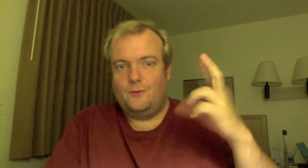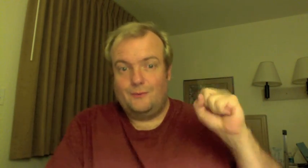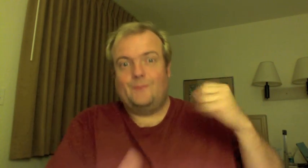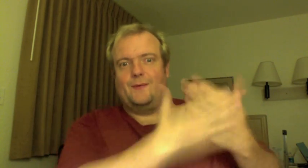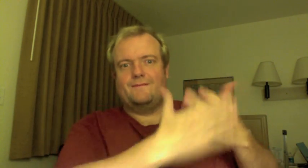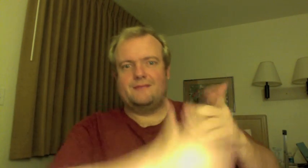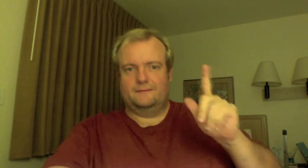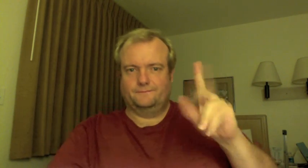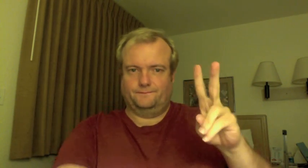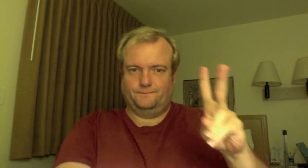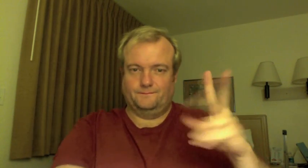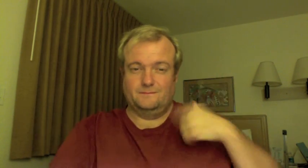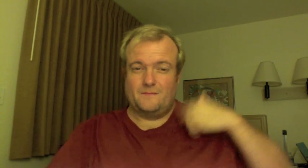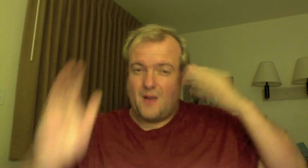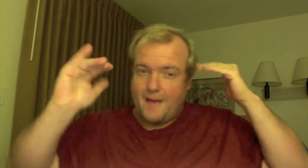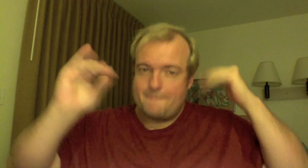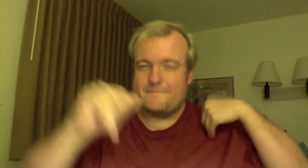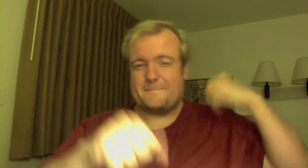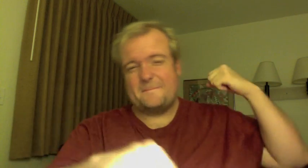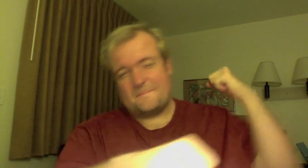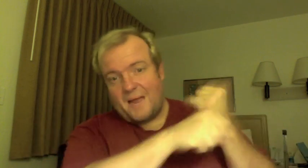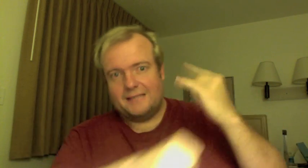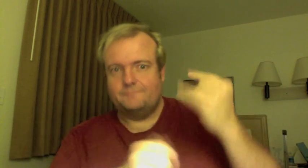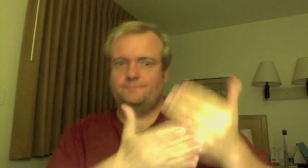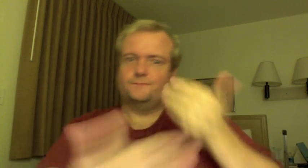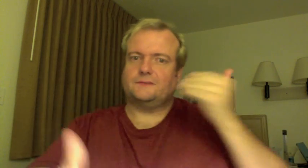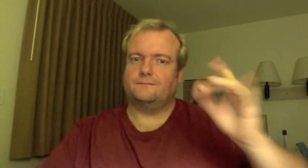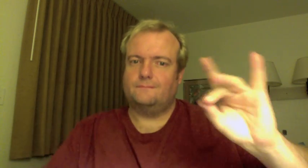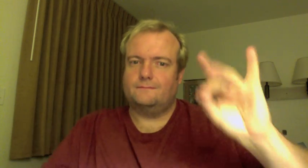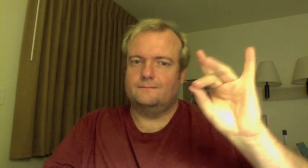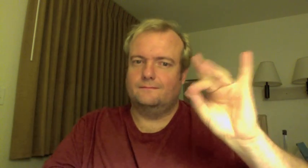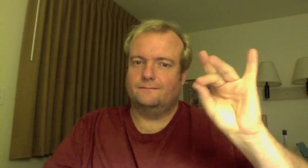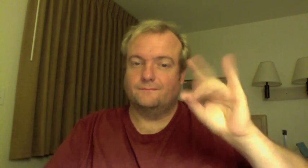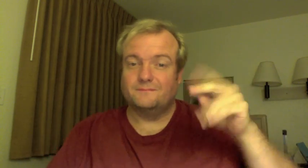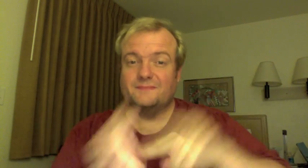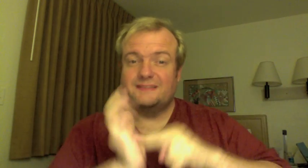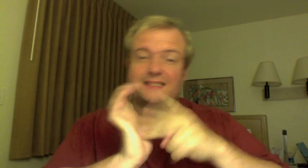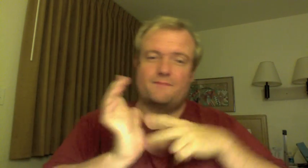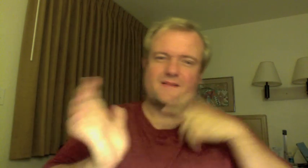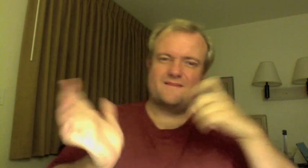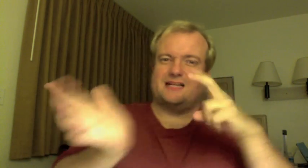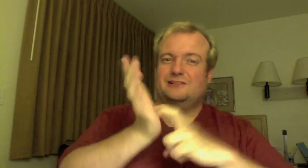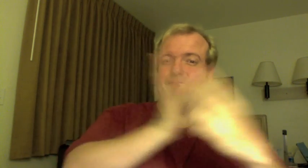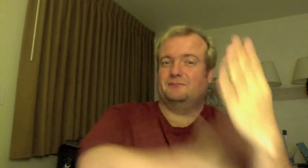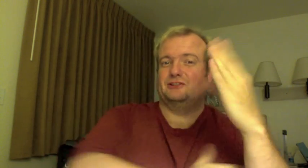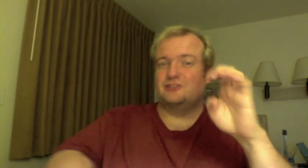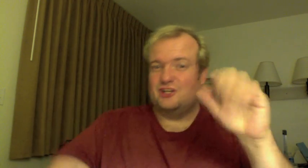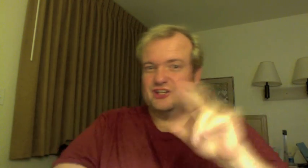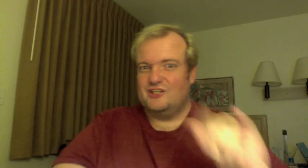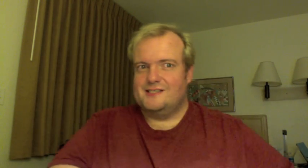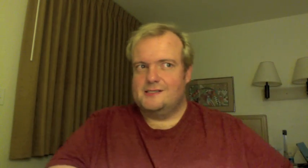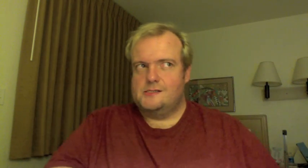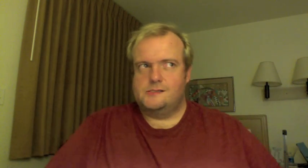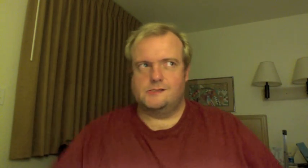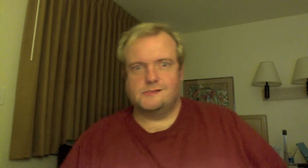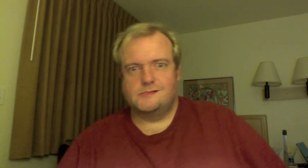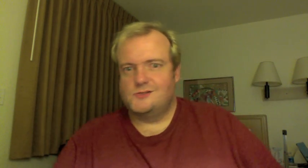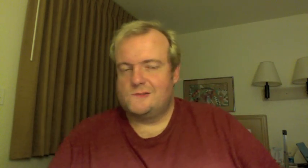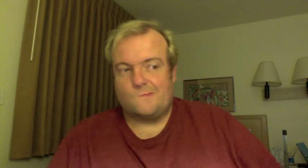Henry Zhang of the National Stadium wastes no time and